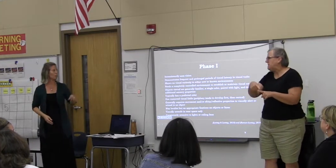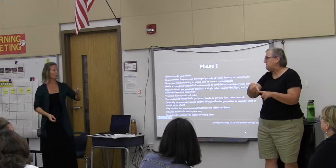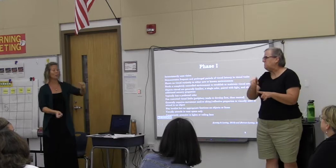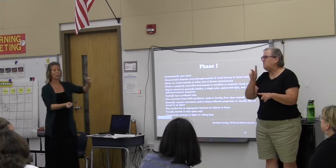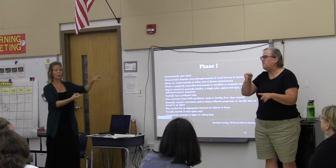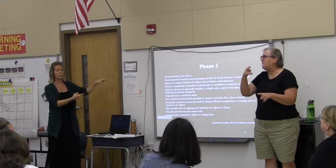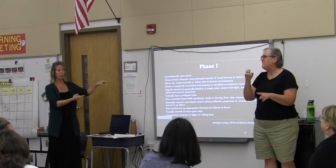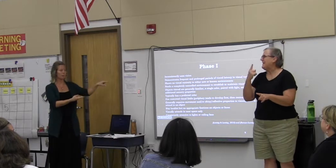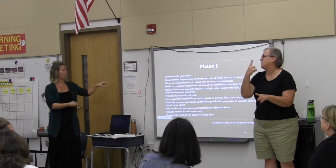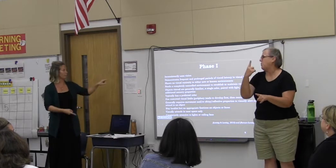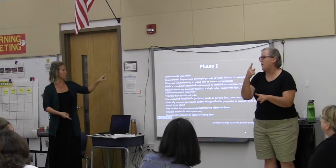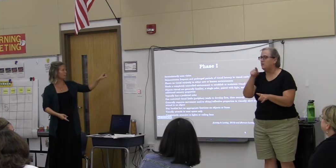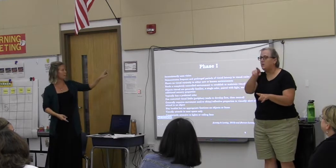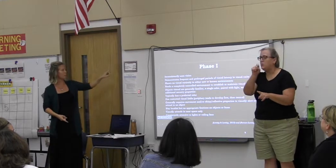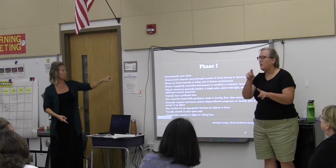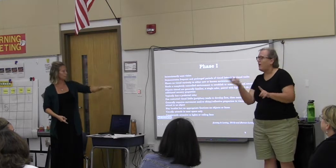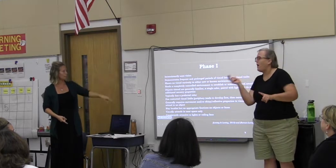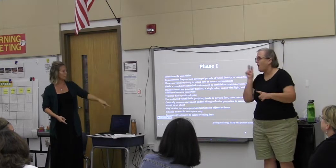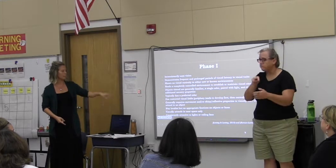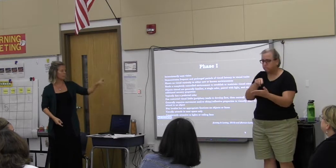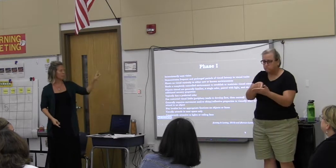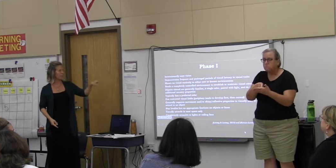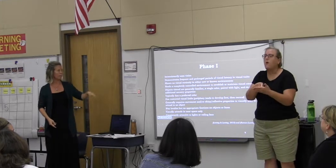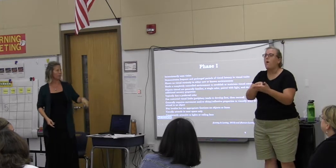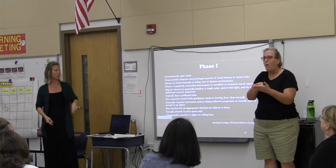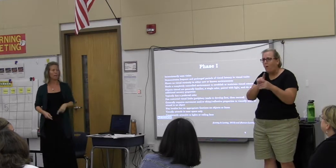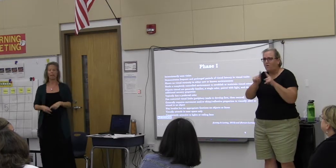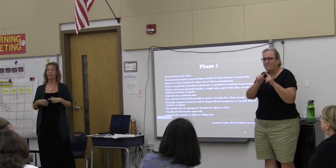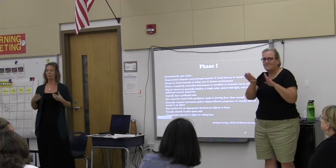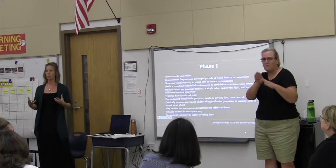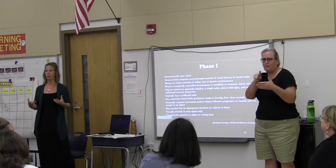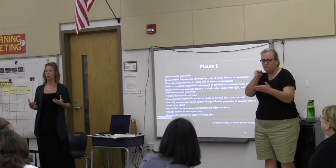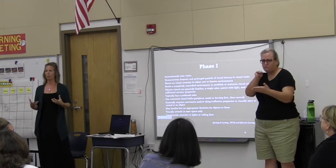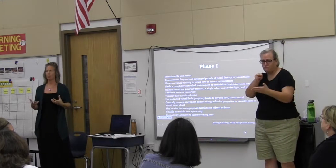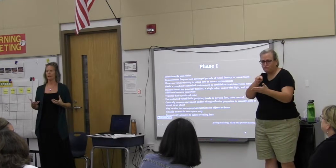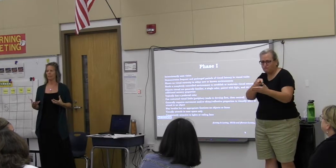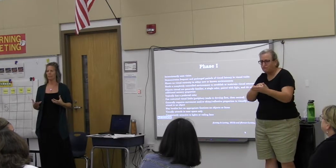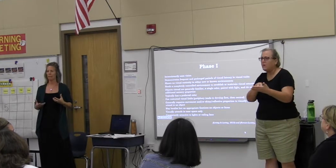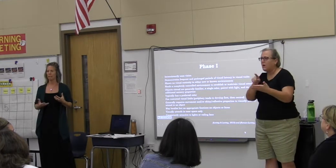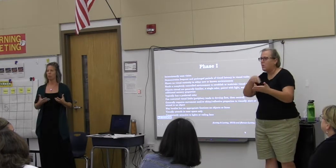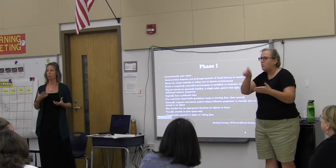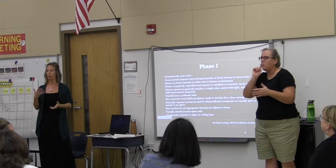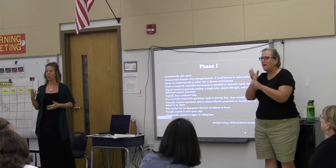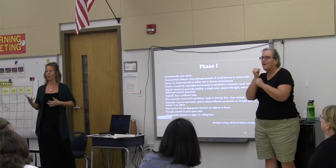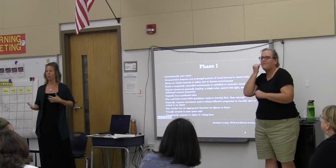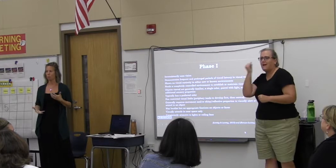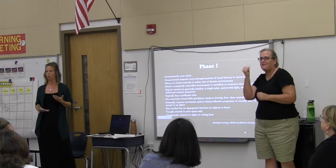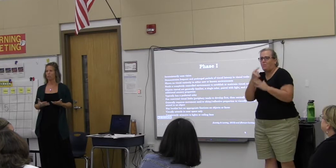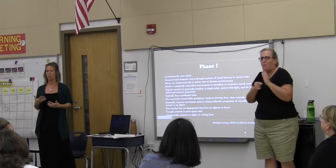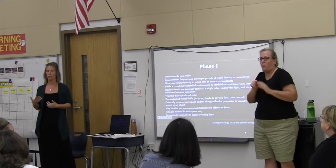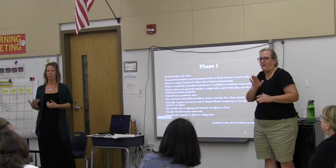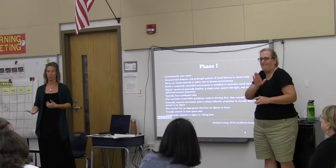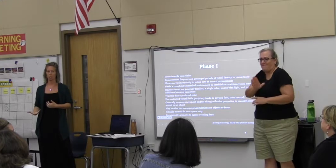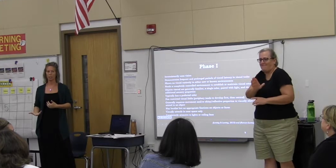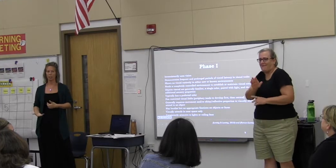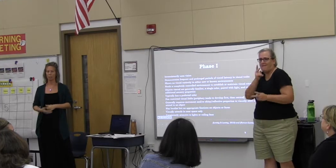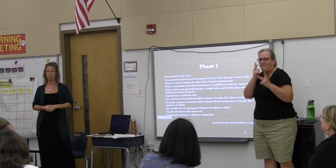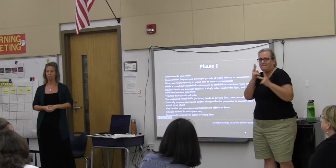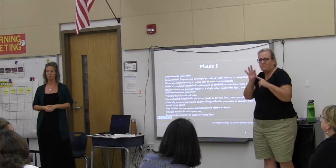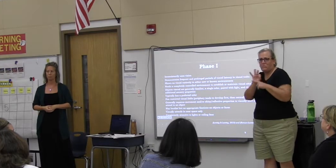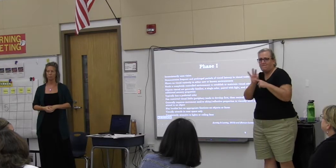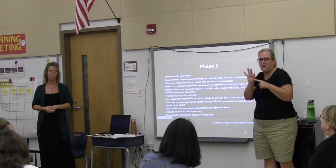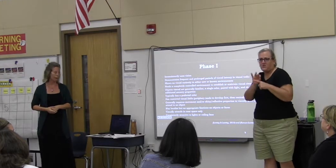1, you can go right back to this and read these different behaviors, and this will kind of give you an idea of what their visual functioning looks